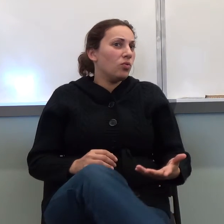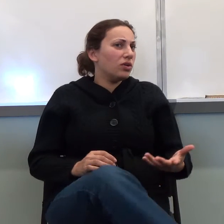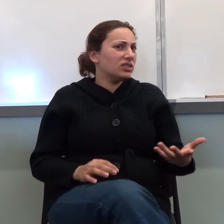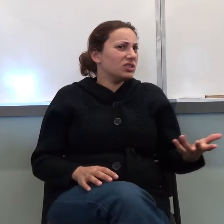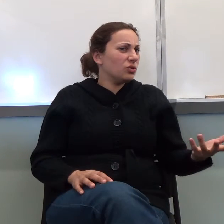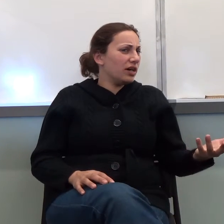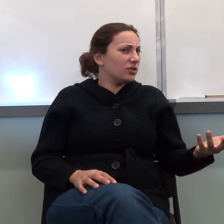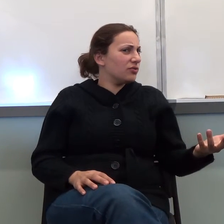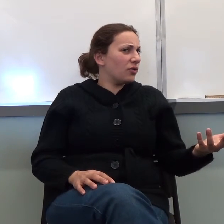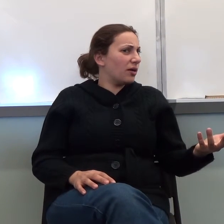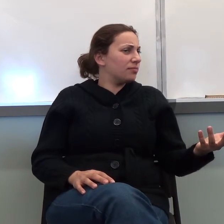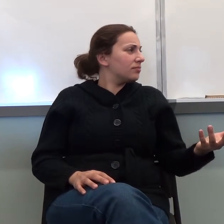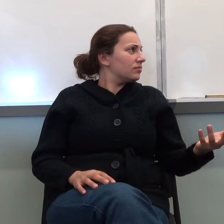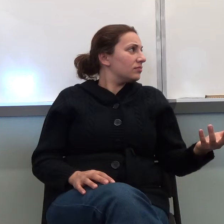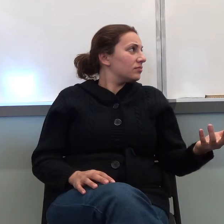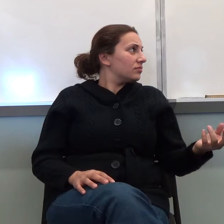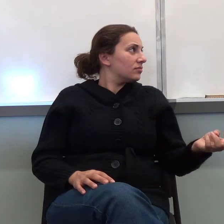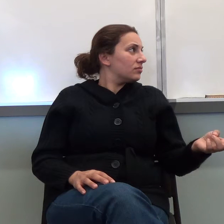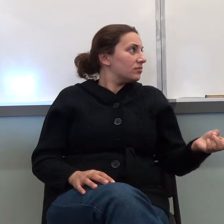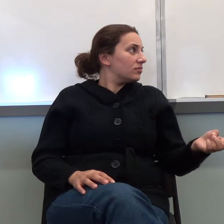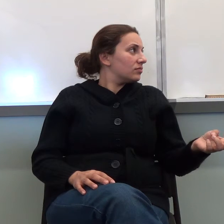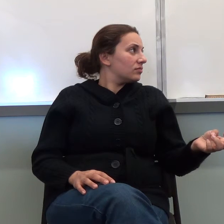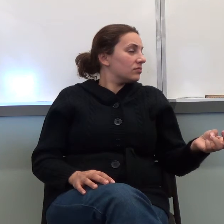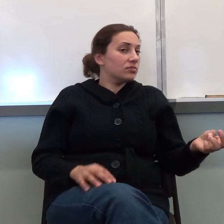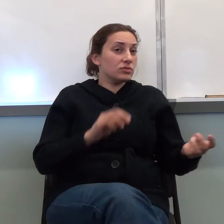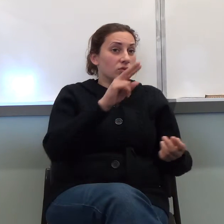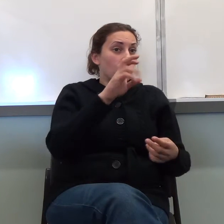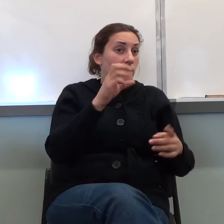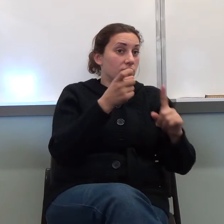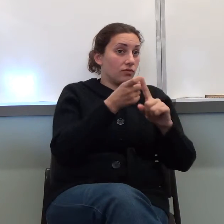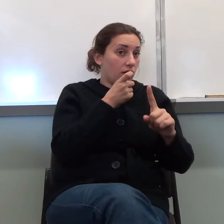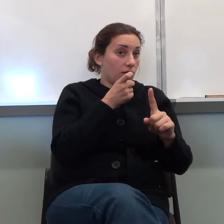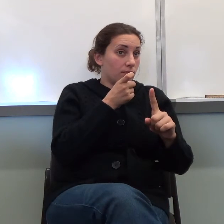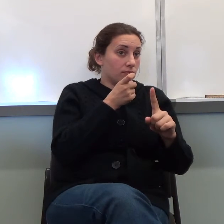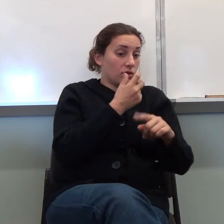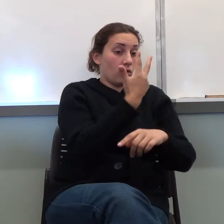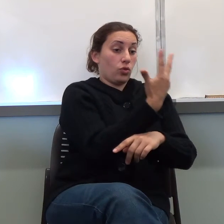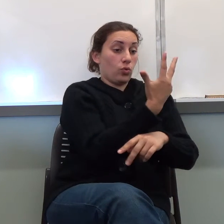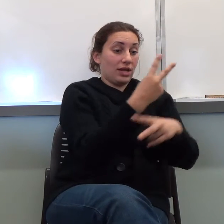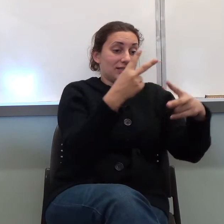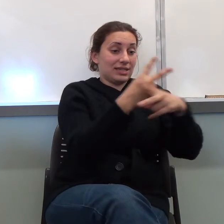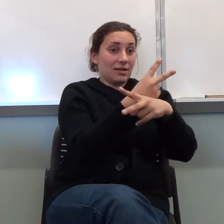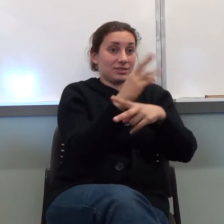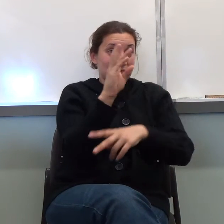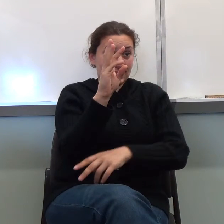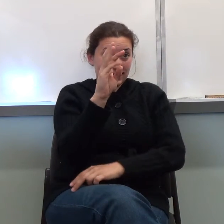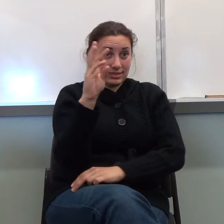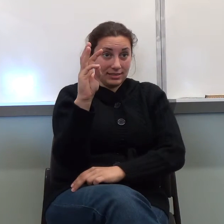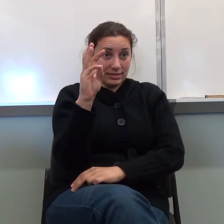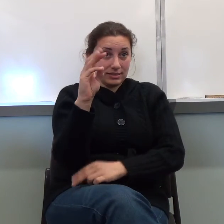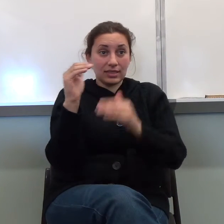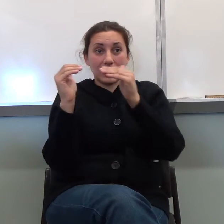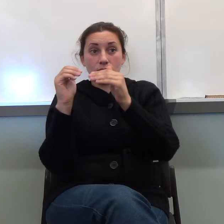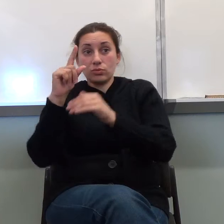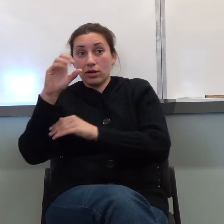Where's the 200 from? It's 3 times 66, which is 198, plus